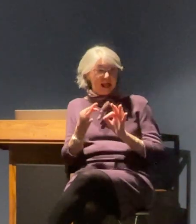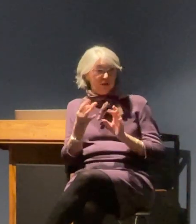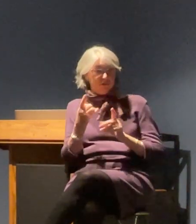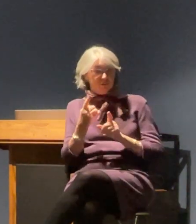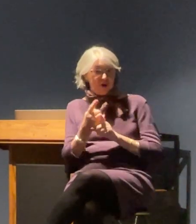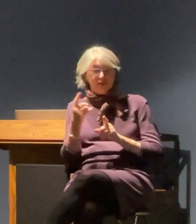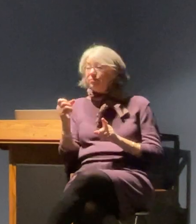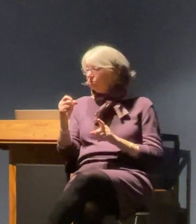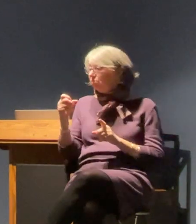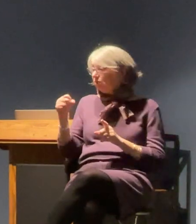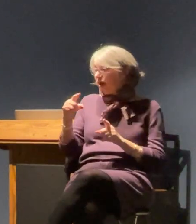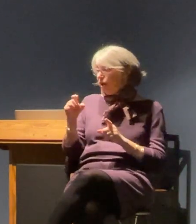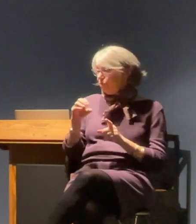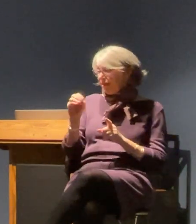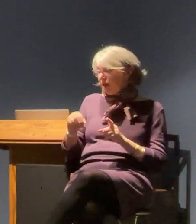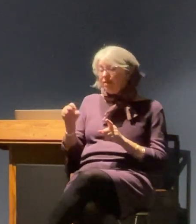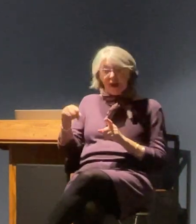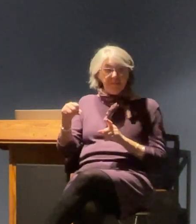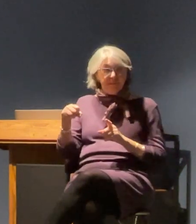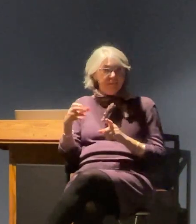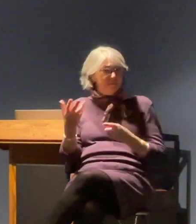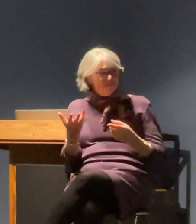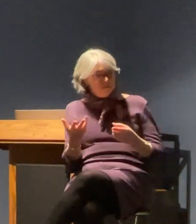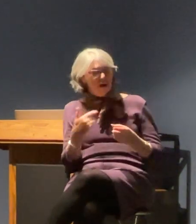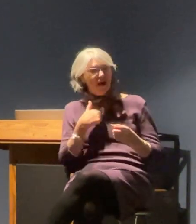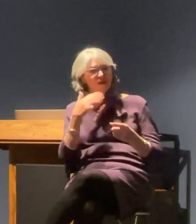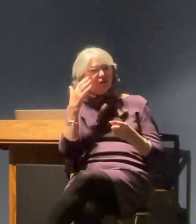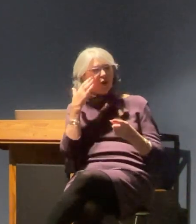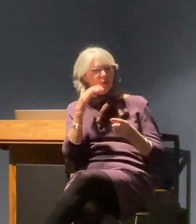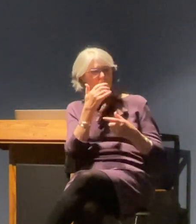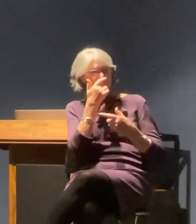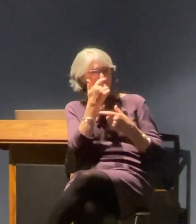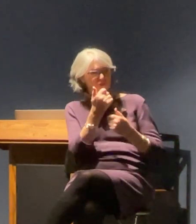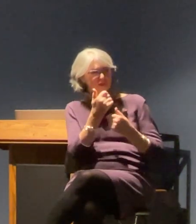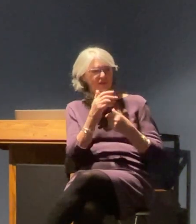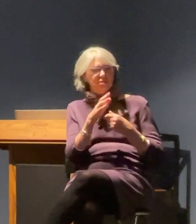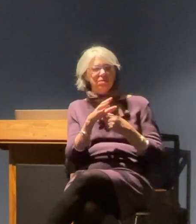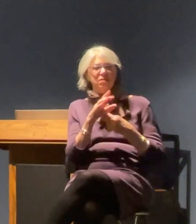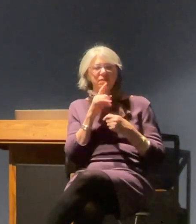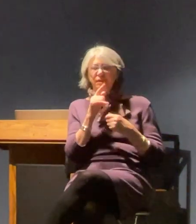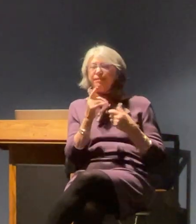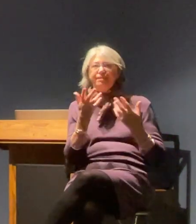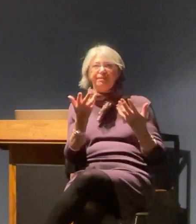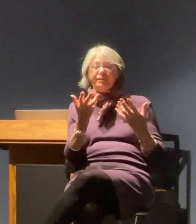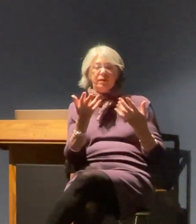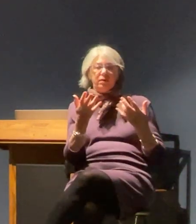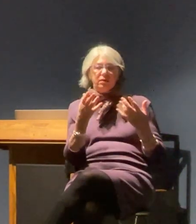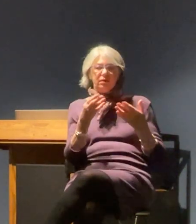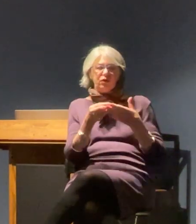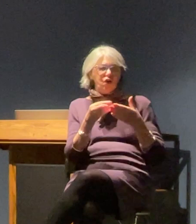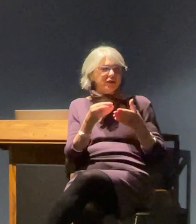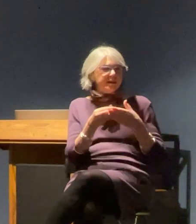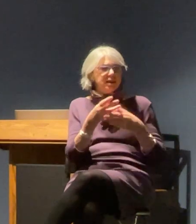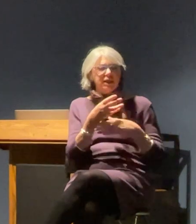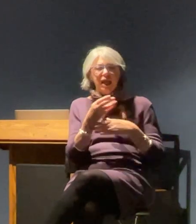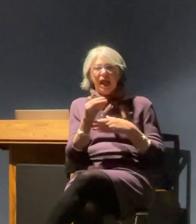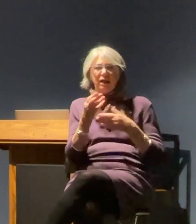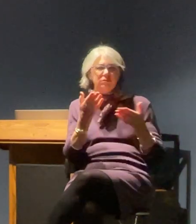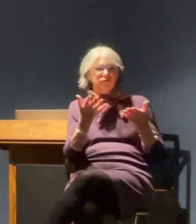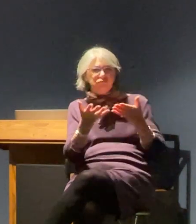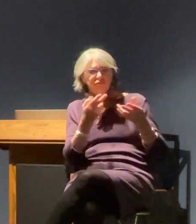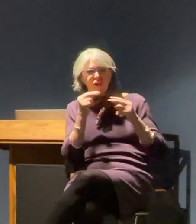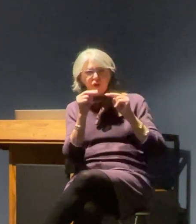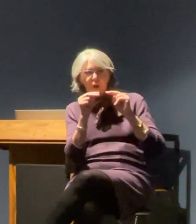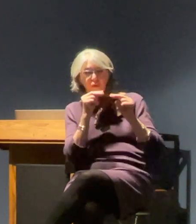Yeah. 100%. And so and I know that there's some interesting, there's a whole currency and